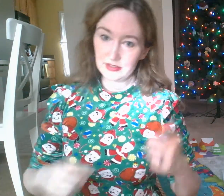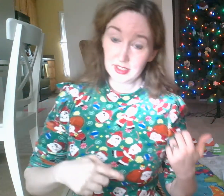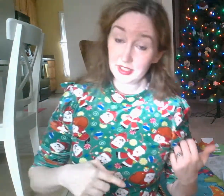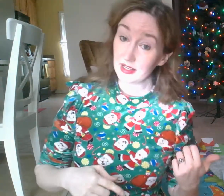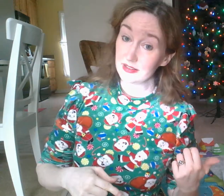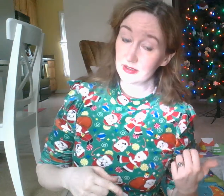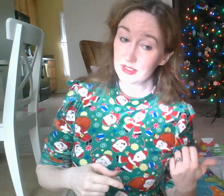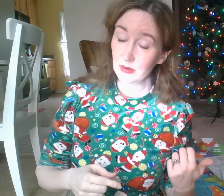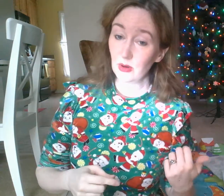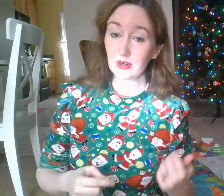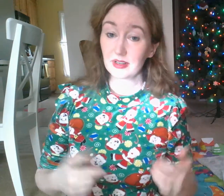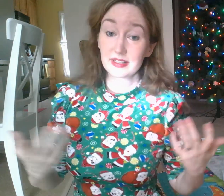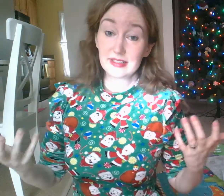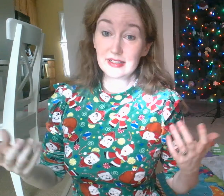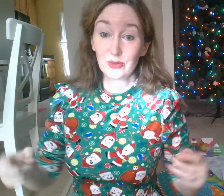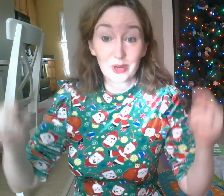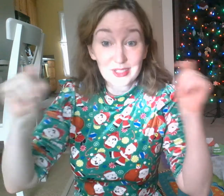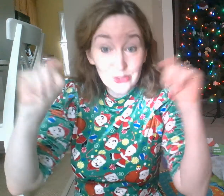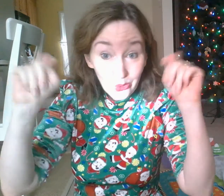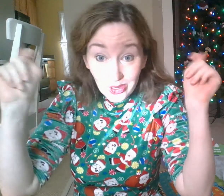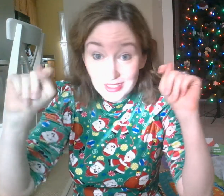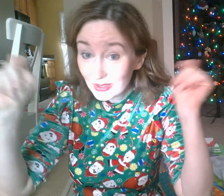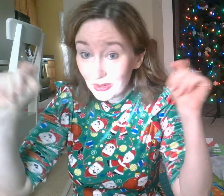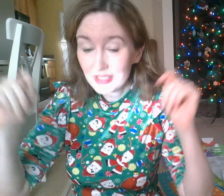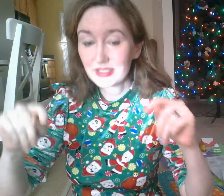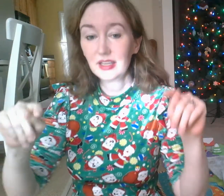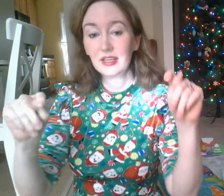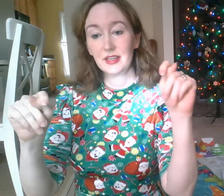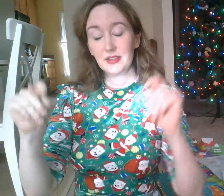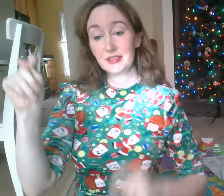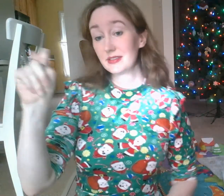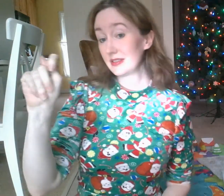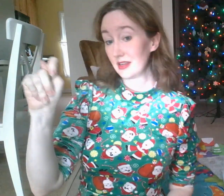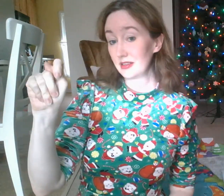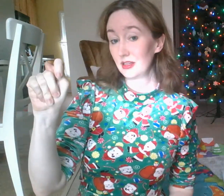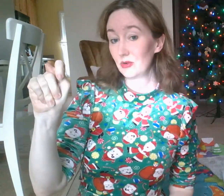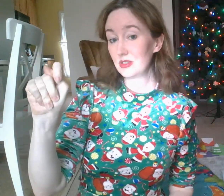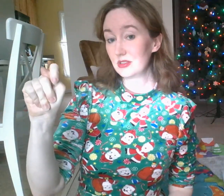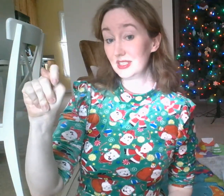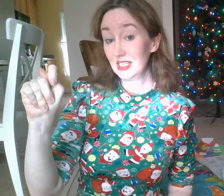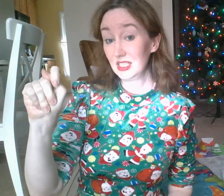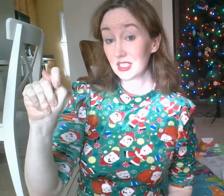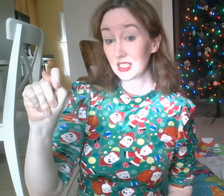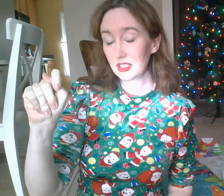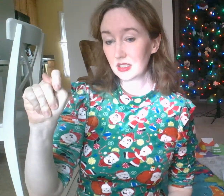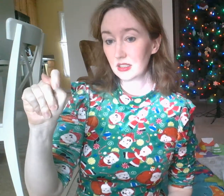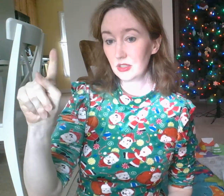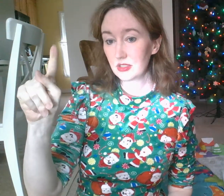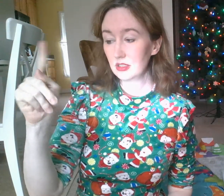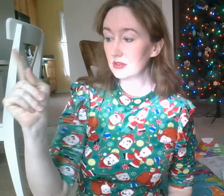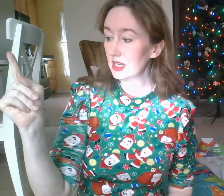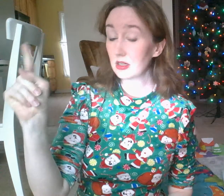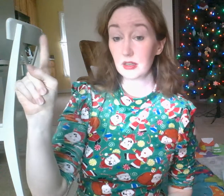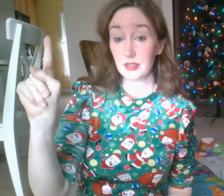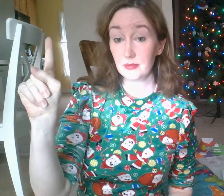And then she could answer if she were older. Let's say she wanted toys, toys. This is a sign language T. You take your